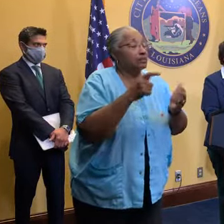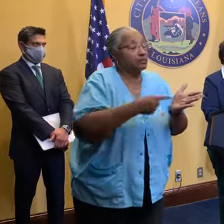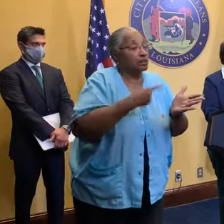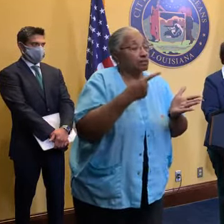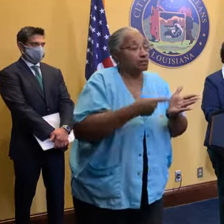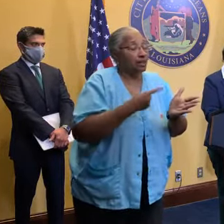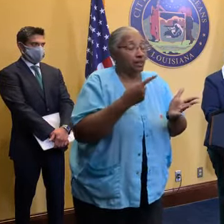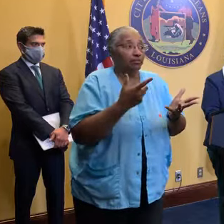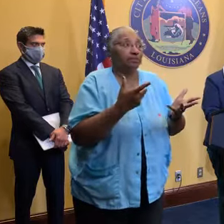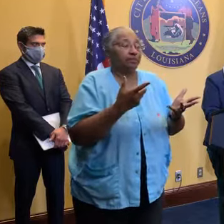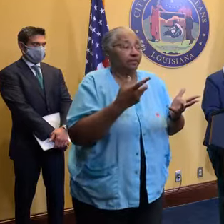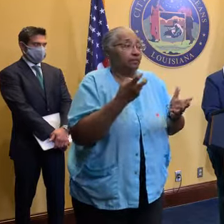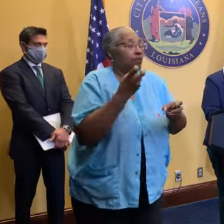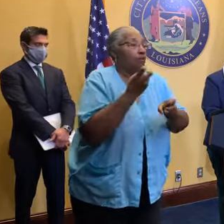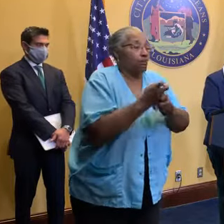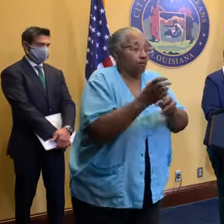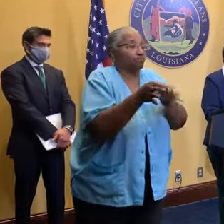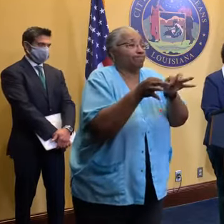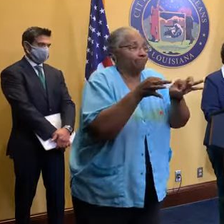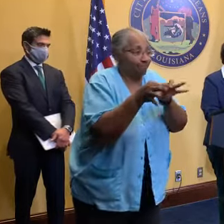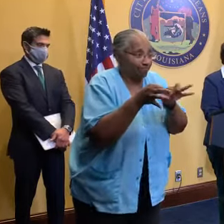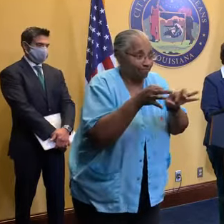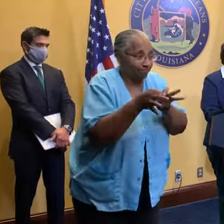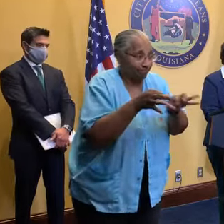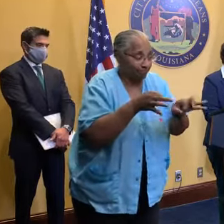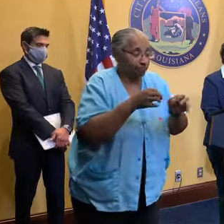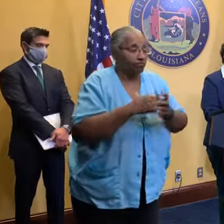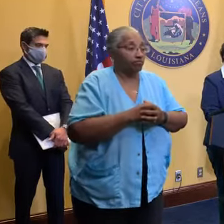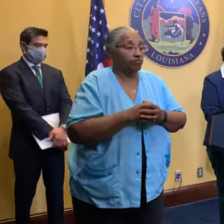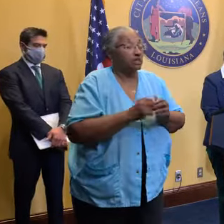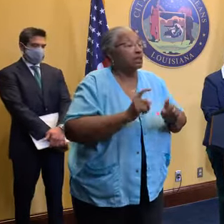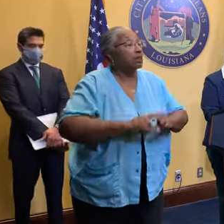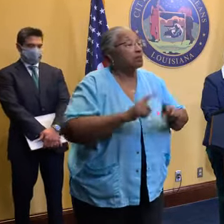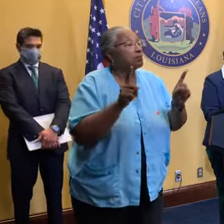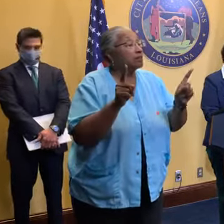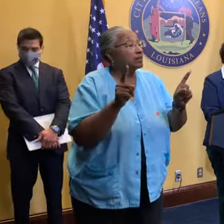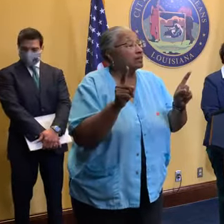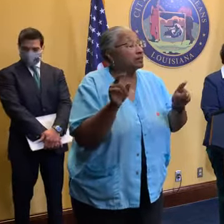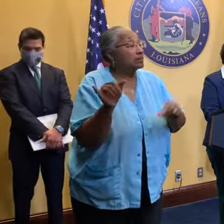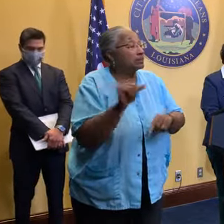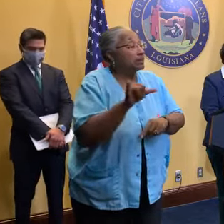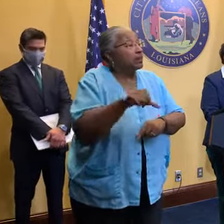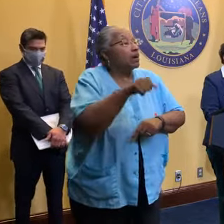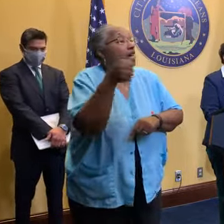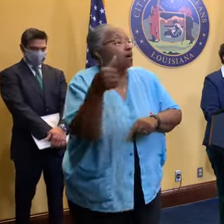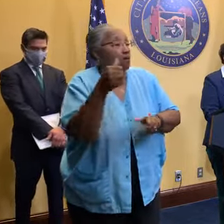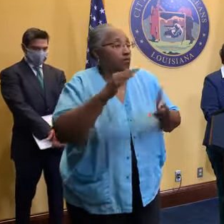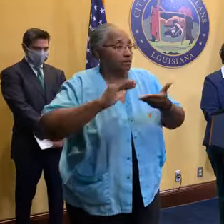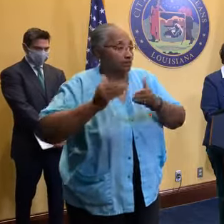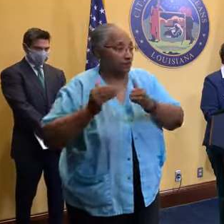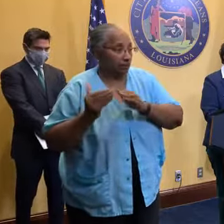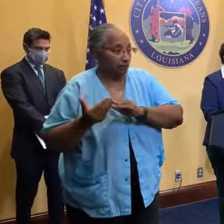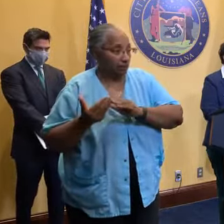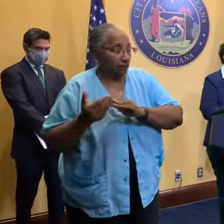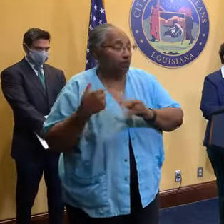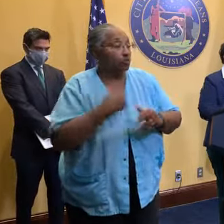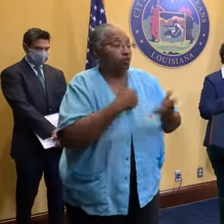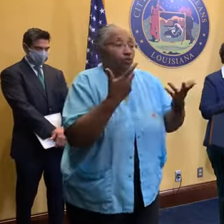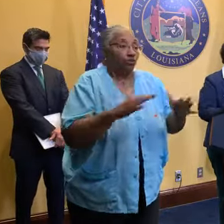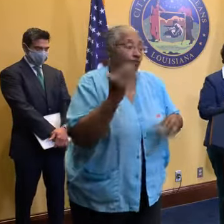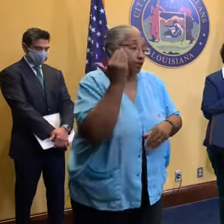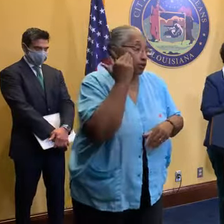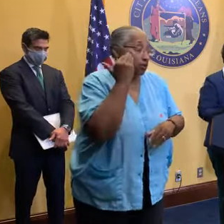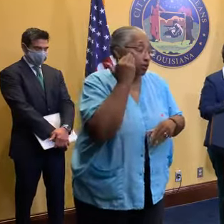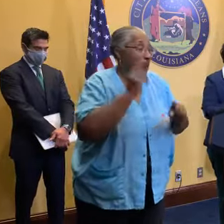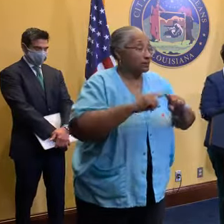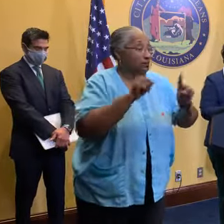an understatement to say. But unlike any other city, we all know that cities